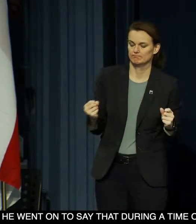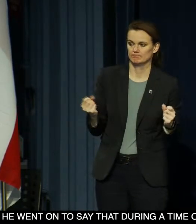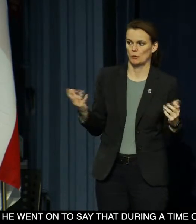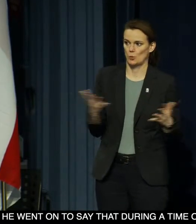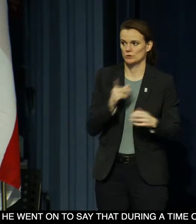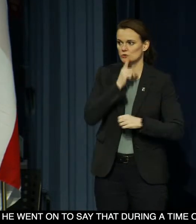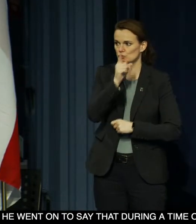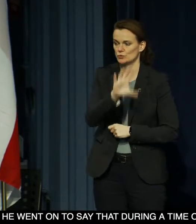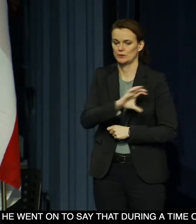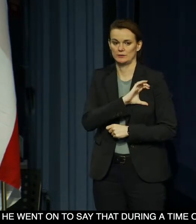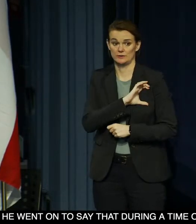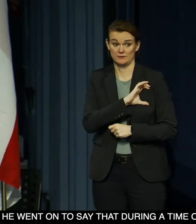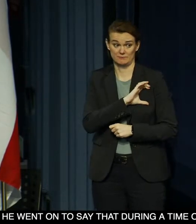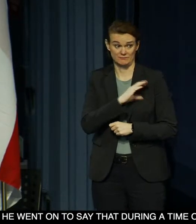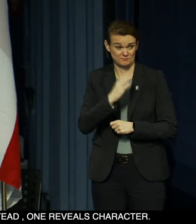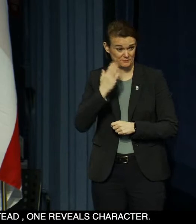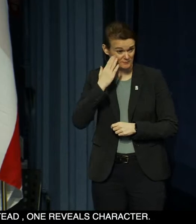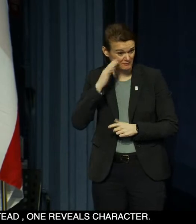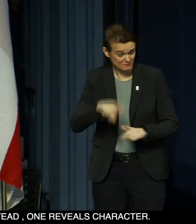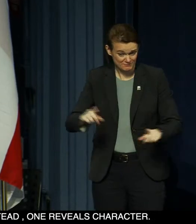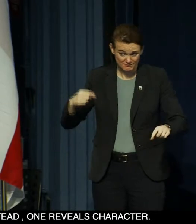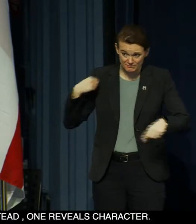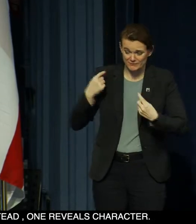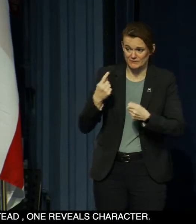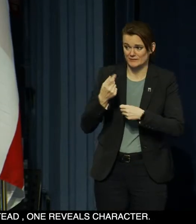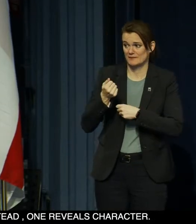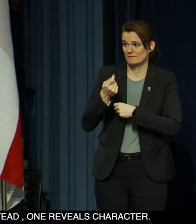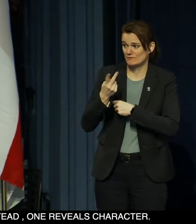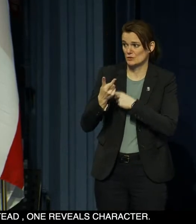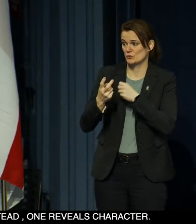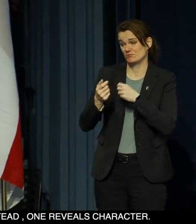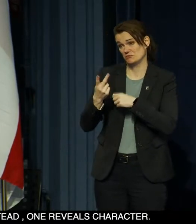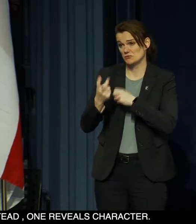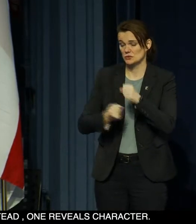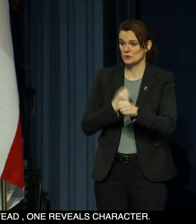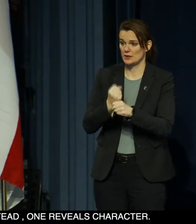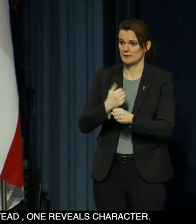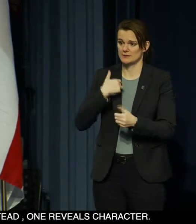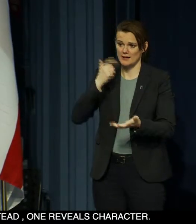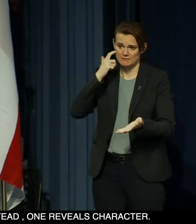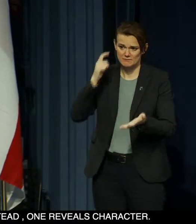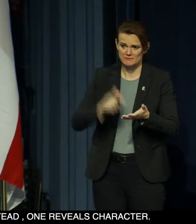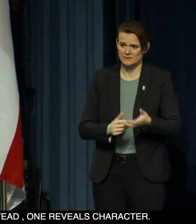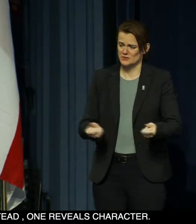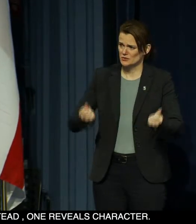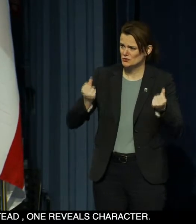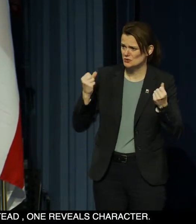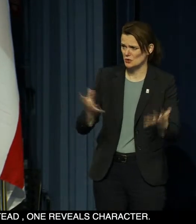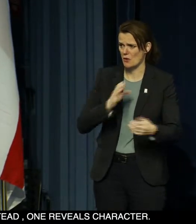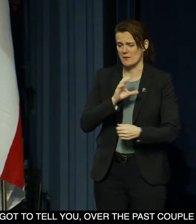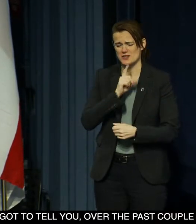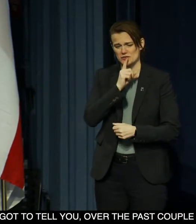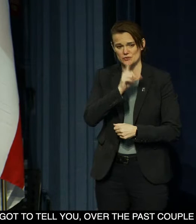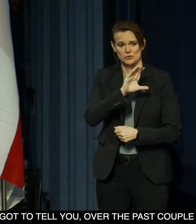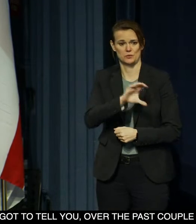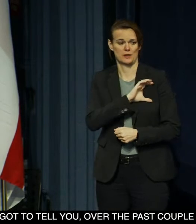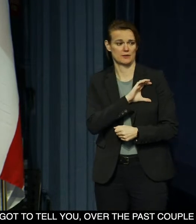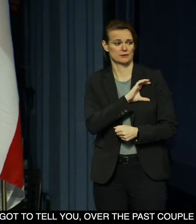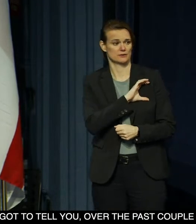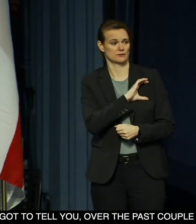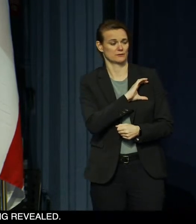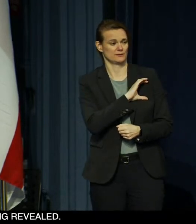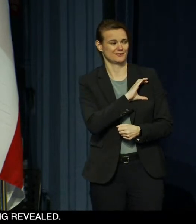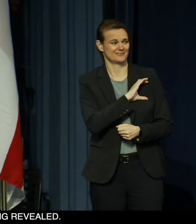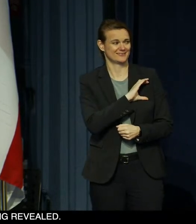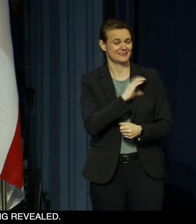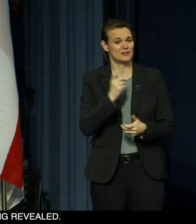got to tell you, over the past couple of years, I've seen some incredible character being revealed. I've seen people recognize